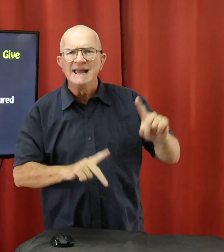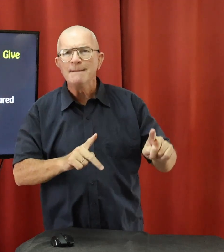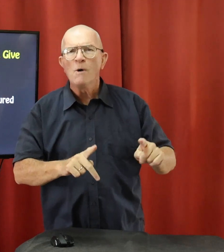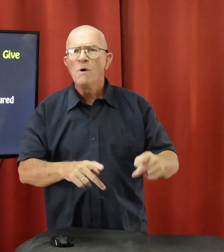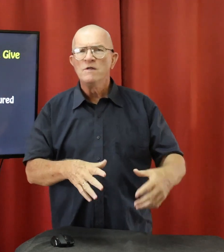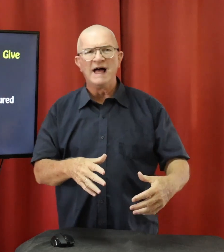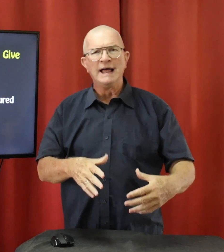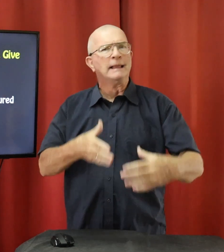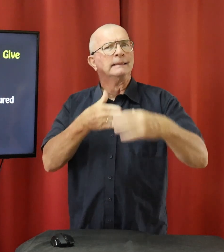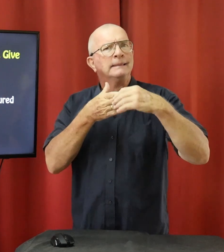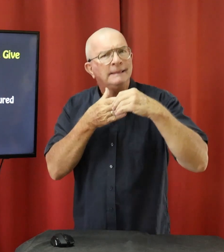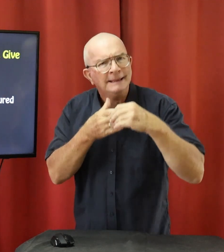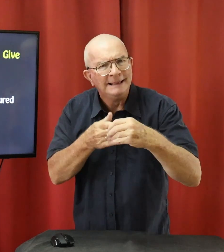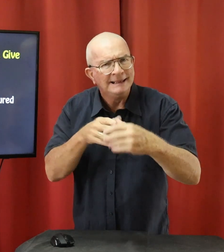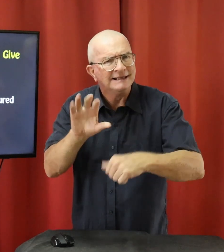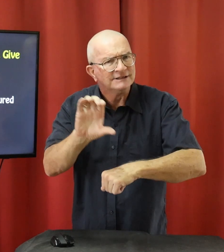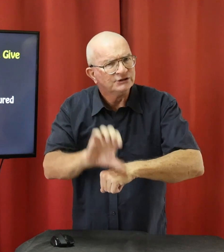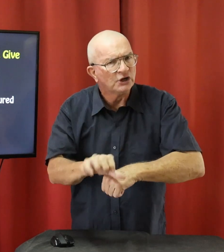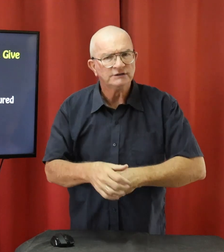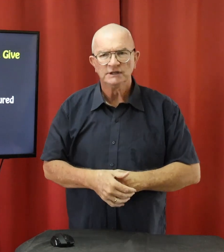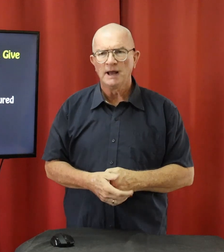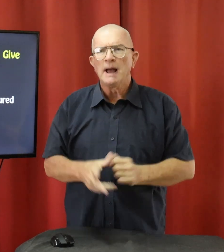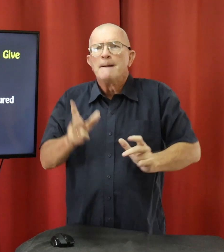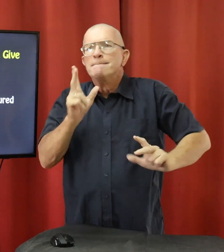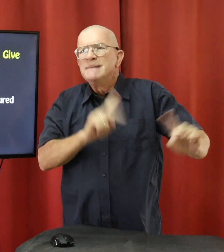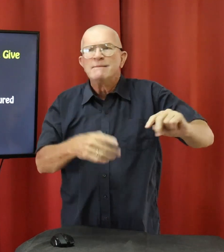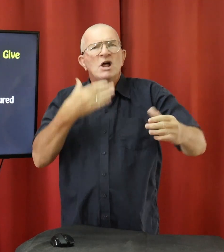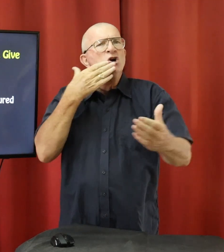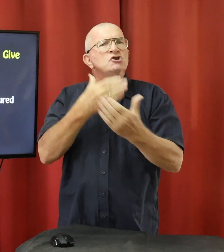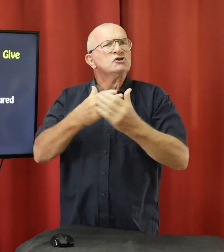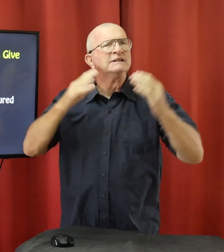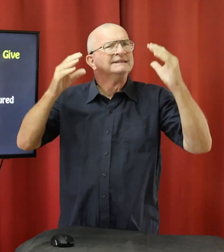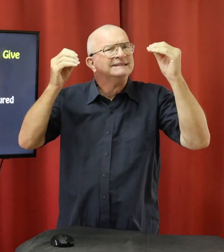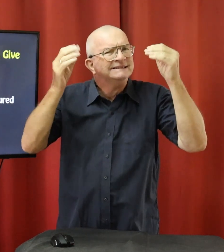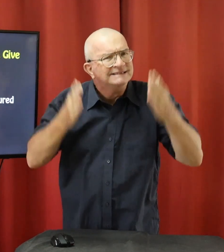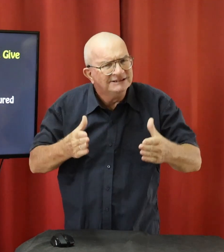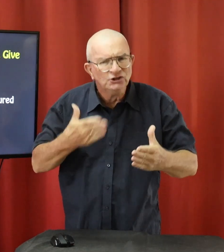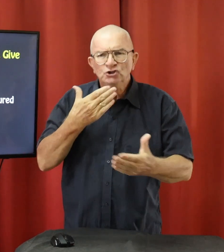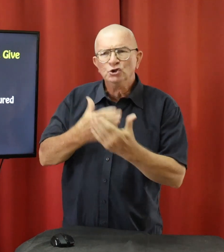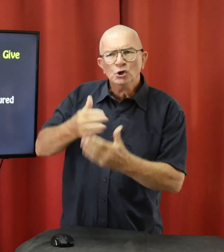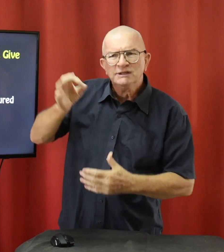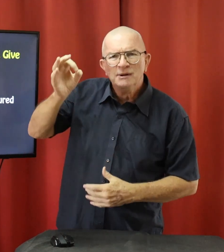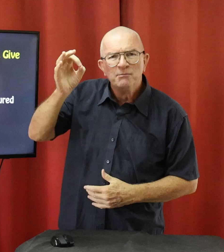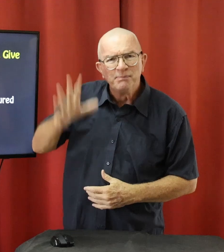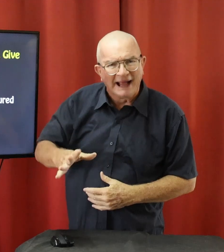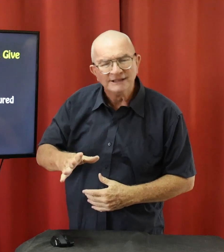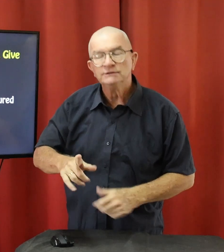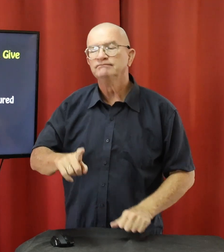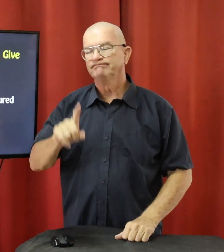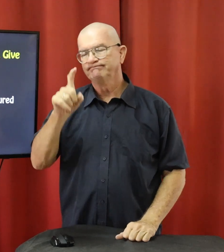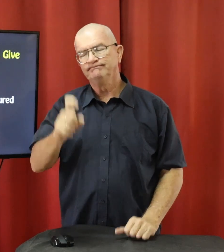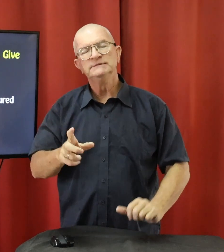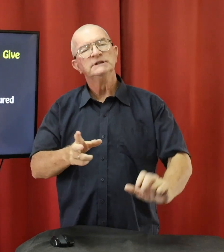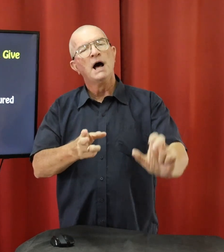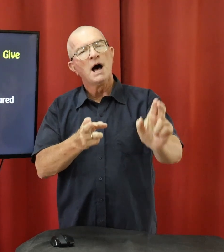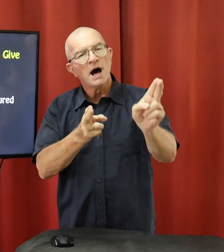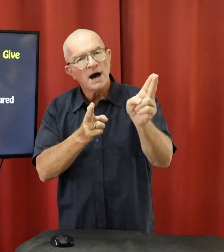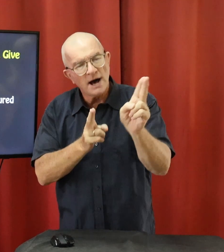Paul said people leading in the church, people who are good teachers, good pastors, they should